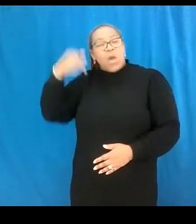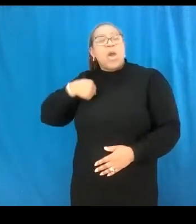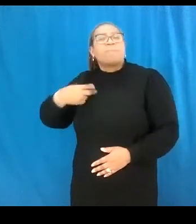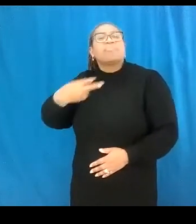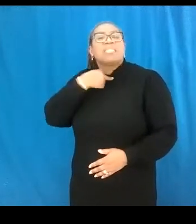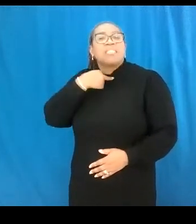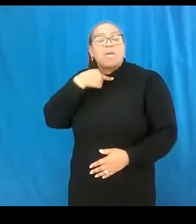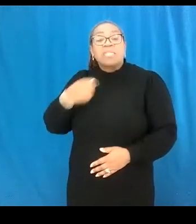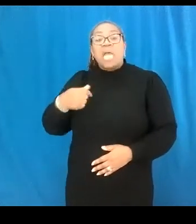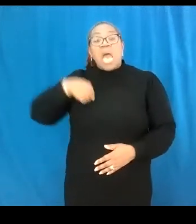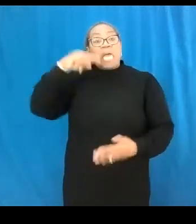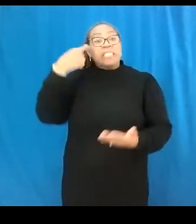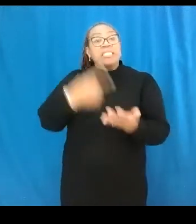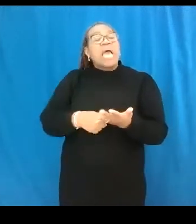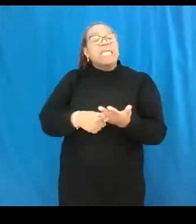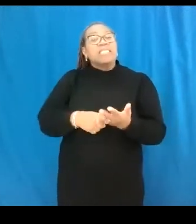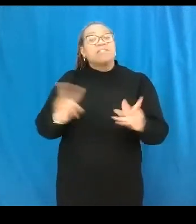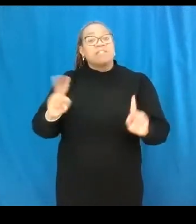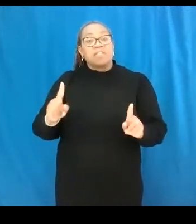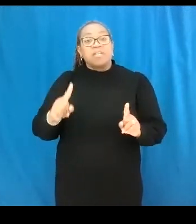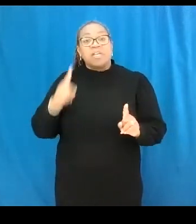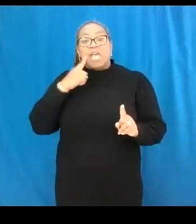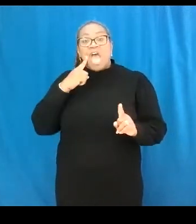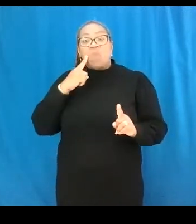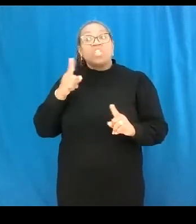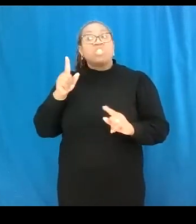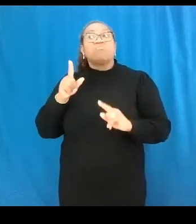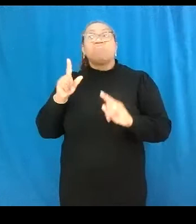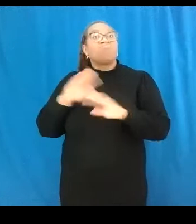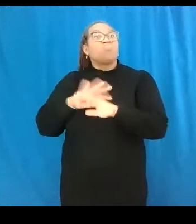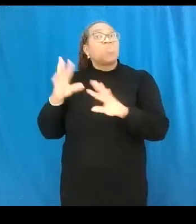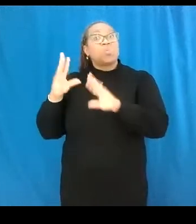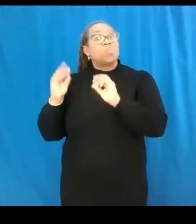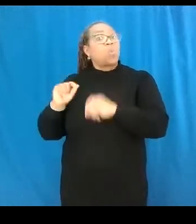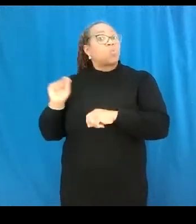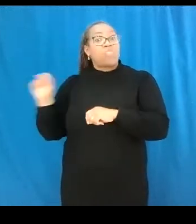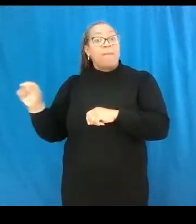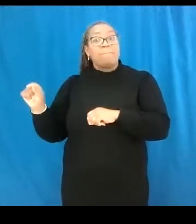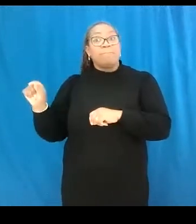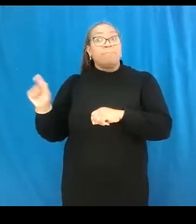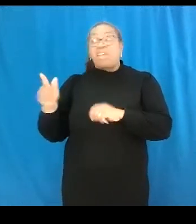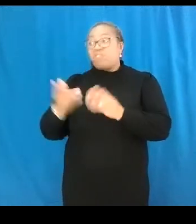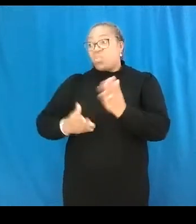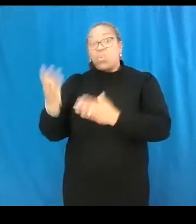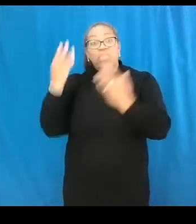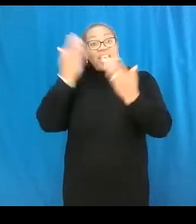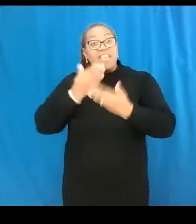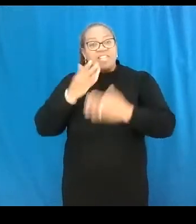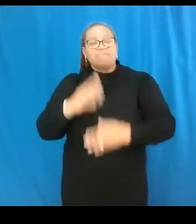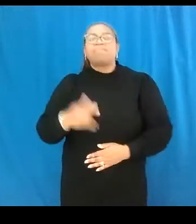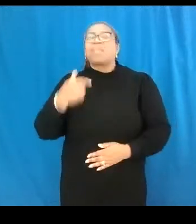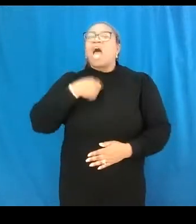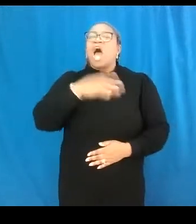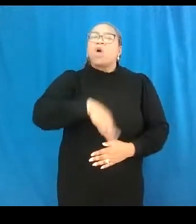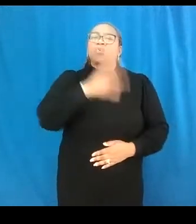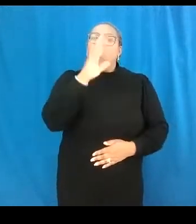I decided that I would avoid them for the rest of the night. And I'm a church boy, I grew up in church, and we had a youth group afterwards. We had